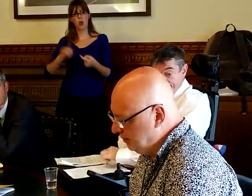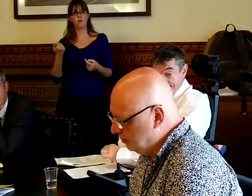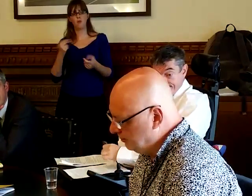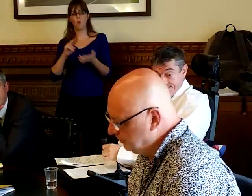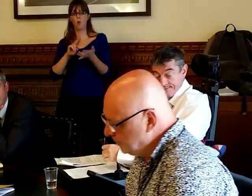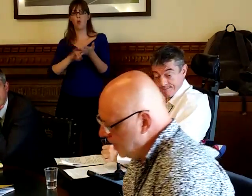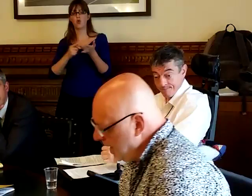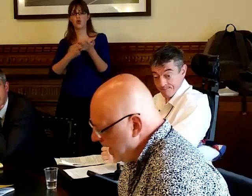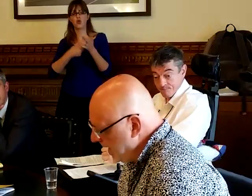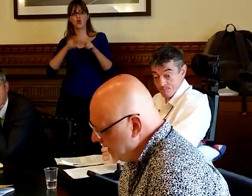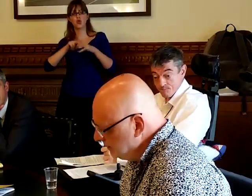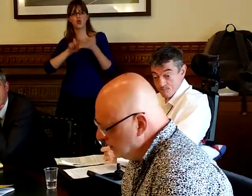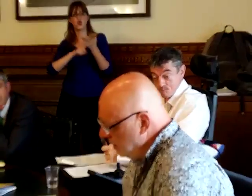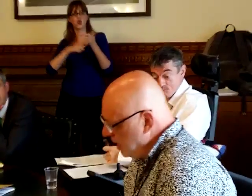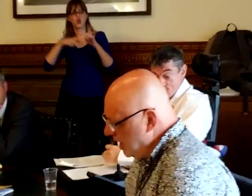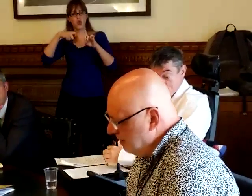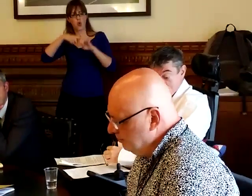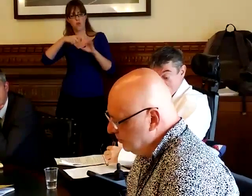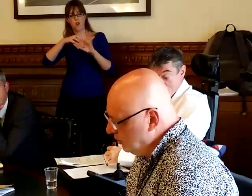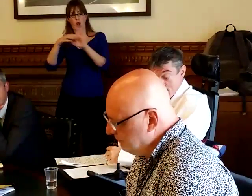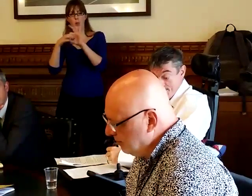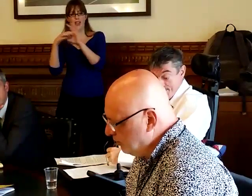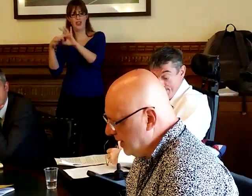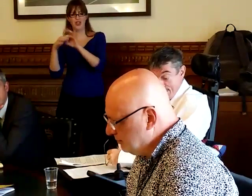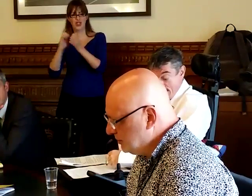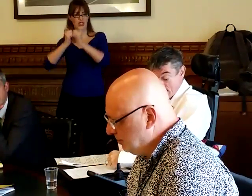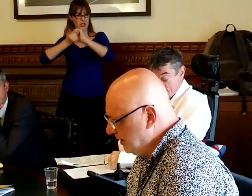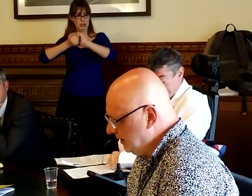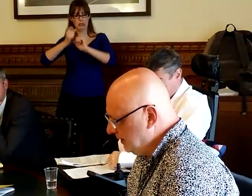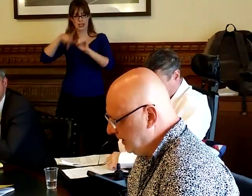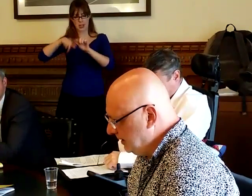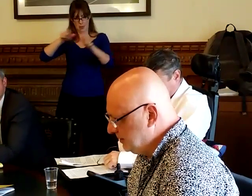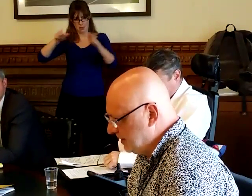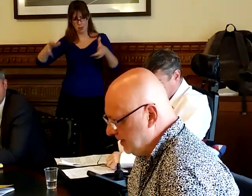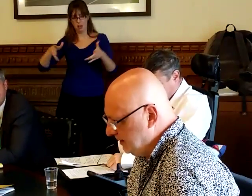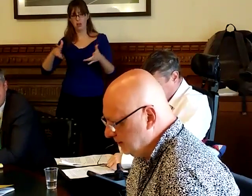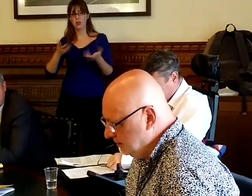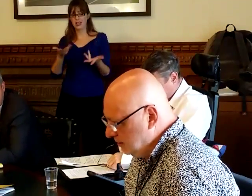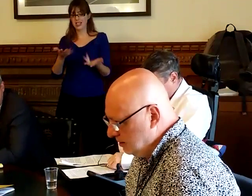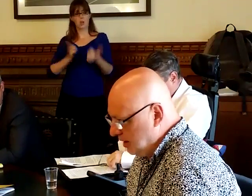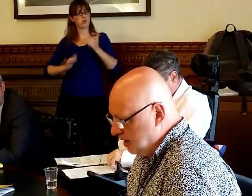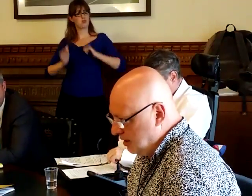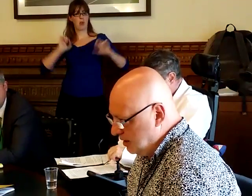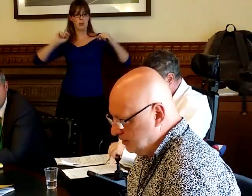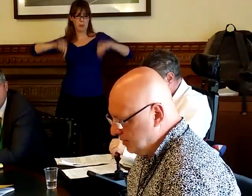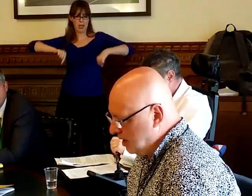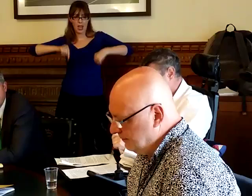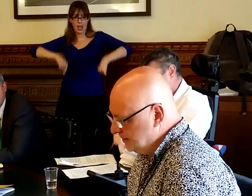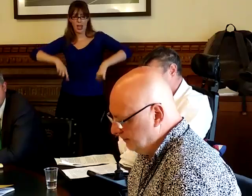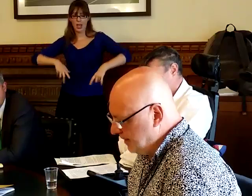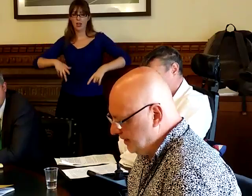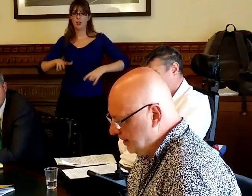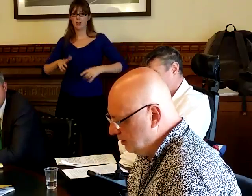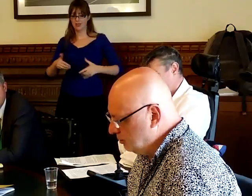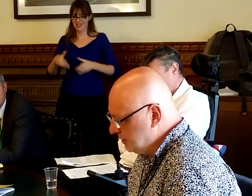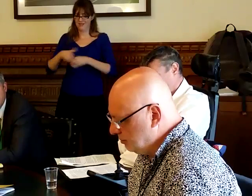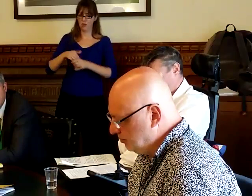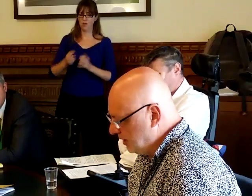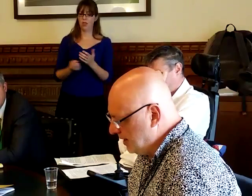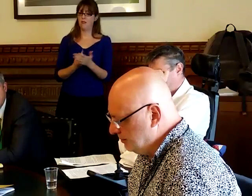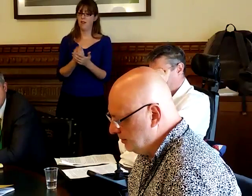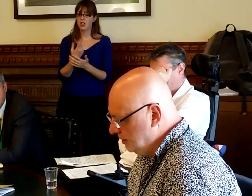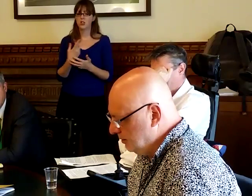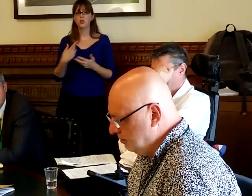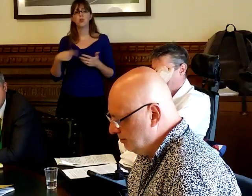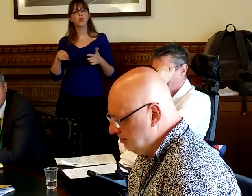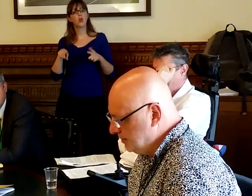of Disabled People. And we're very proud to be here today as part of this event, and also